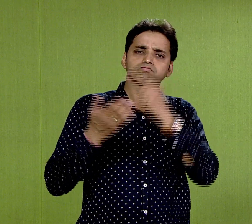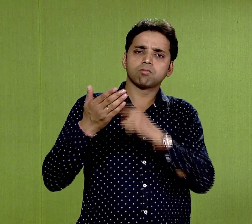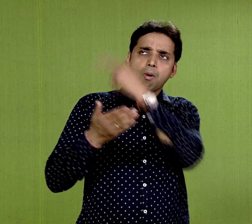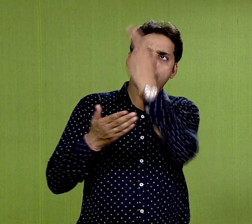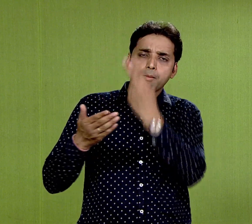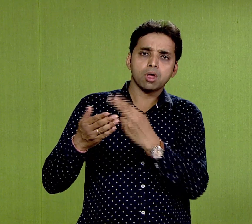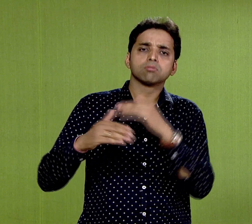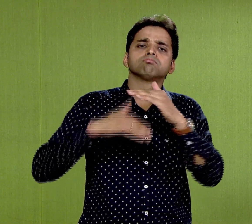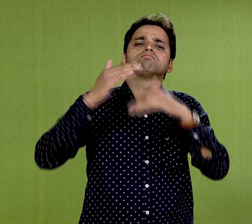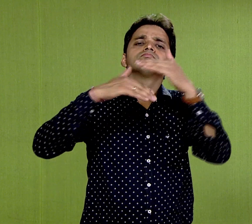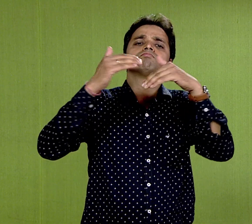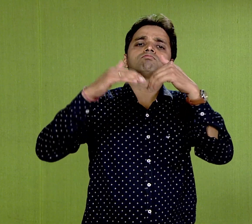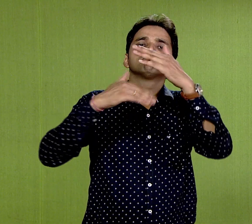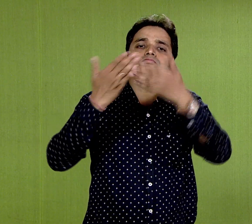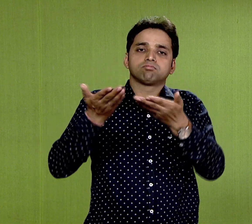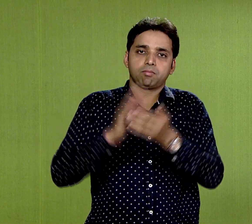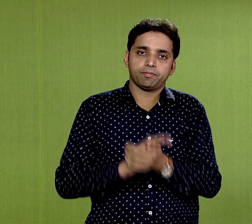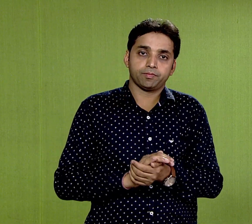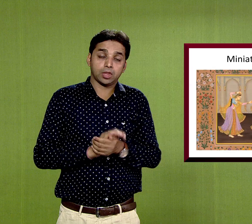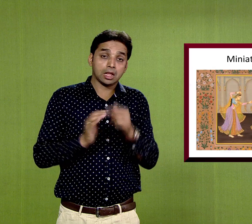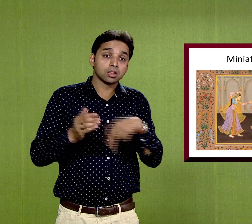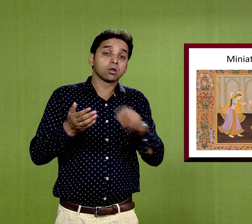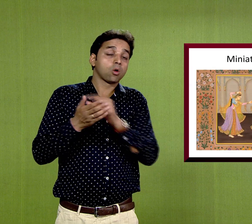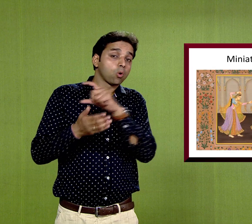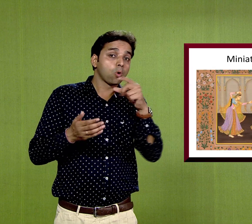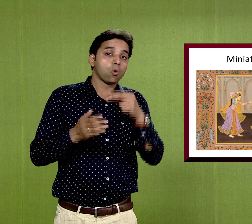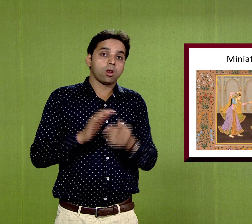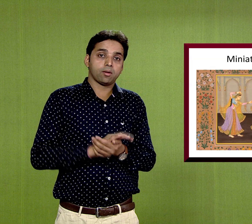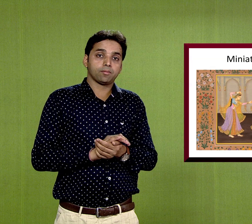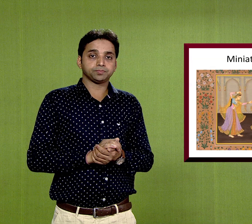which were called the miniature painting.